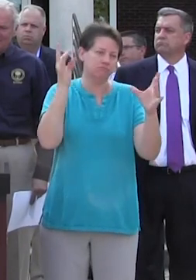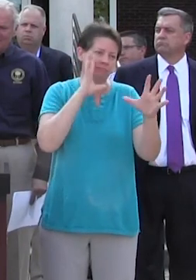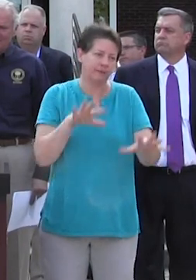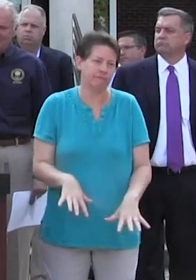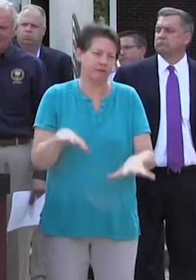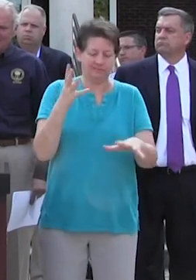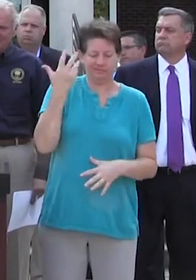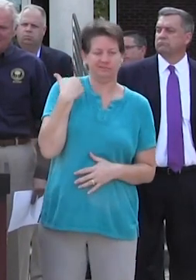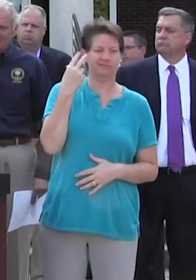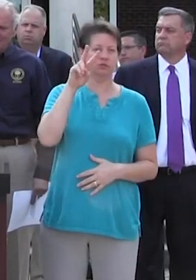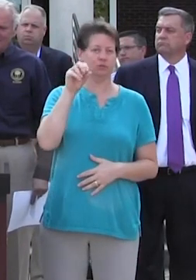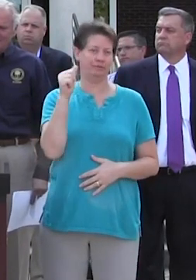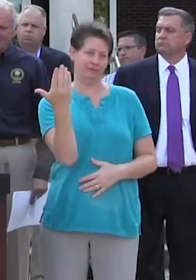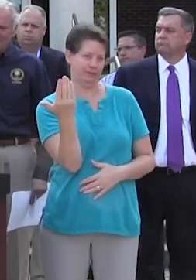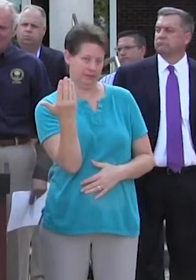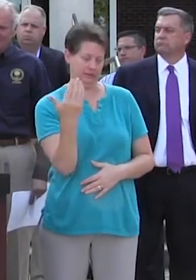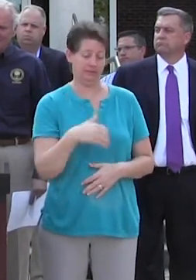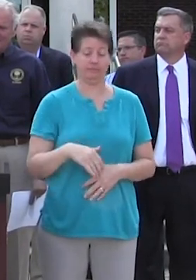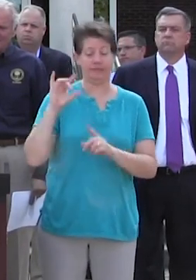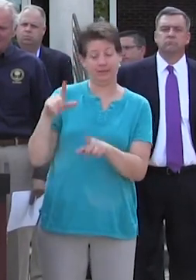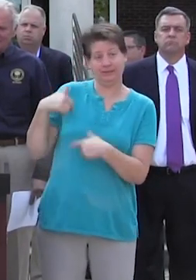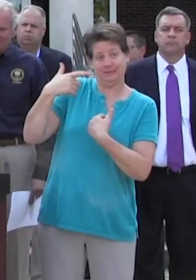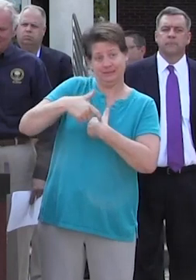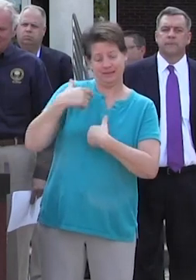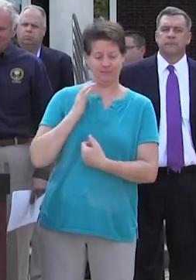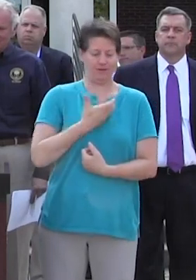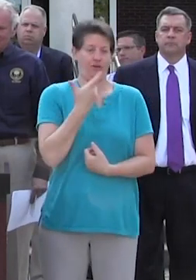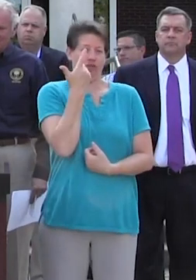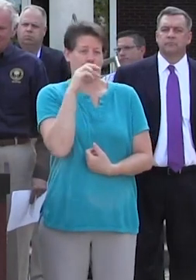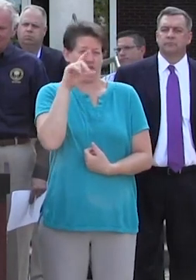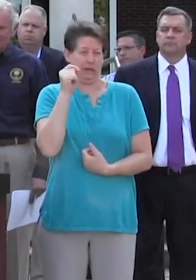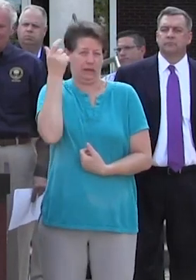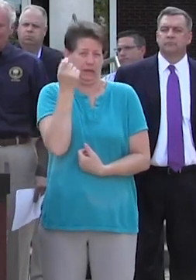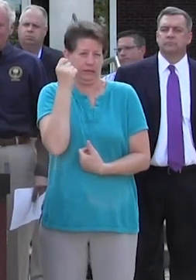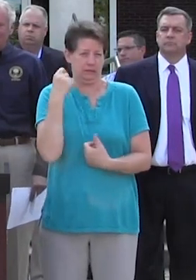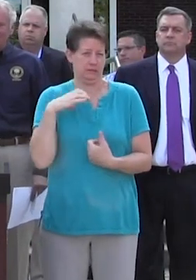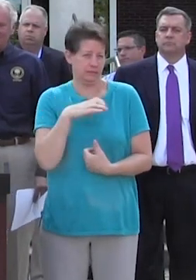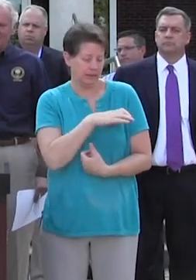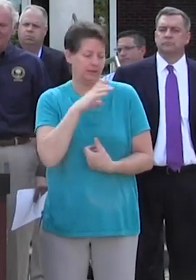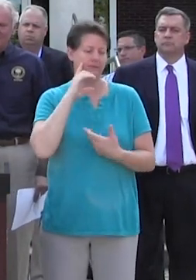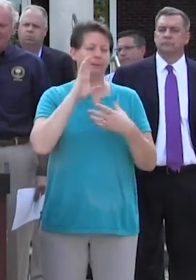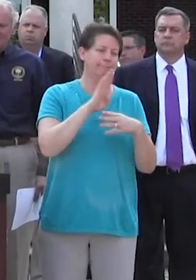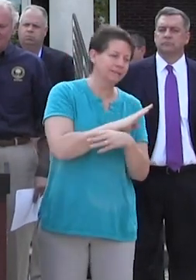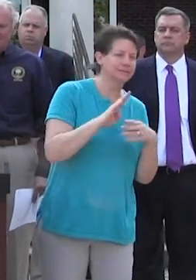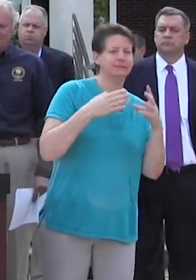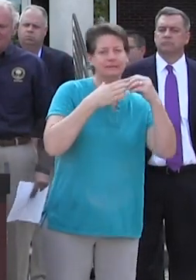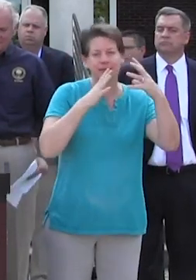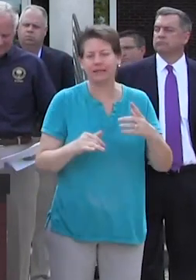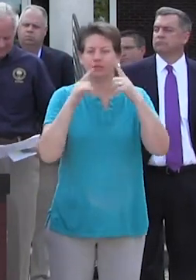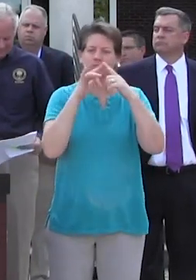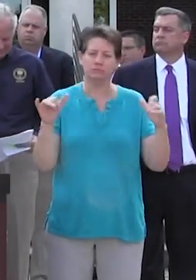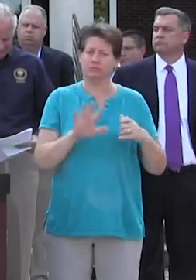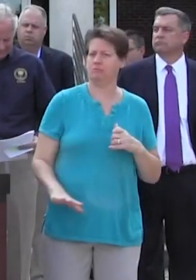2015. Since that time, our grants committee, that is made up of business and civic leaders from across the state,